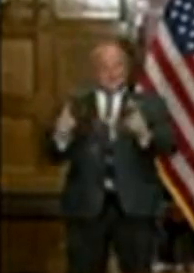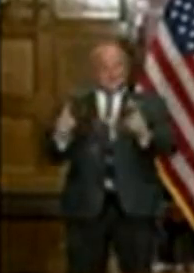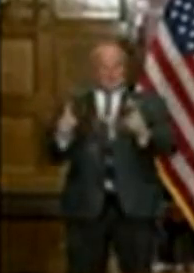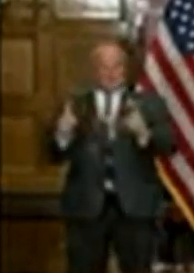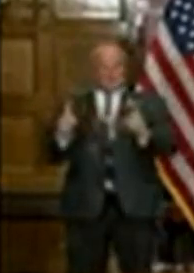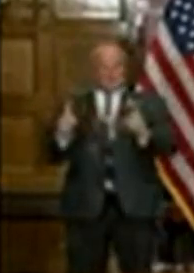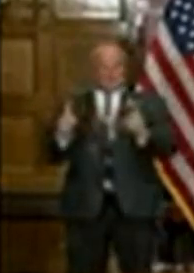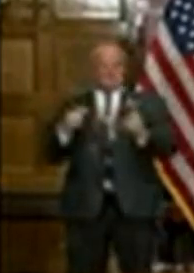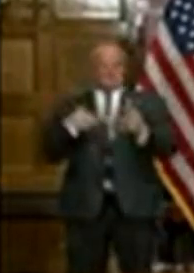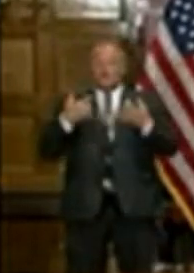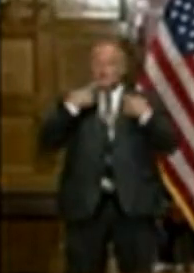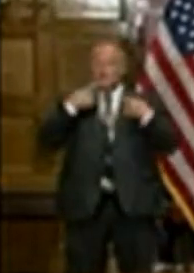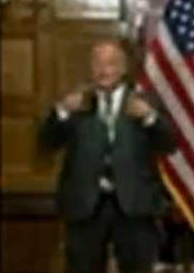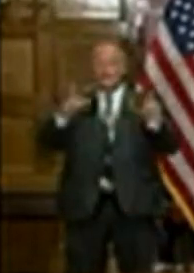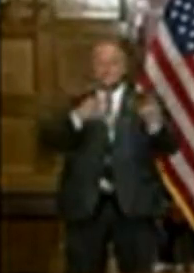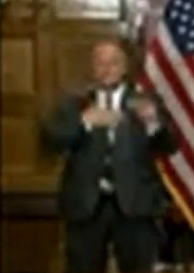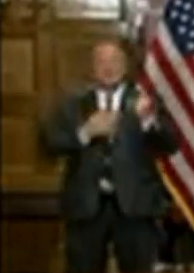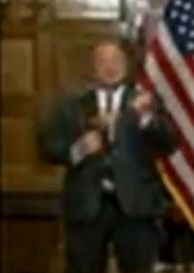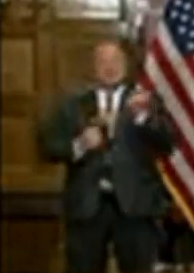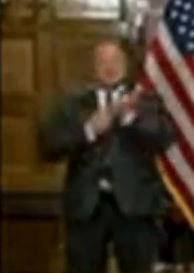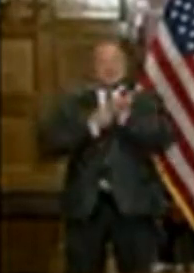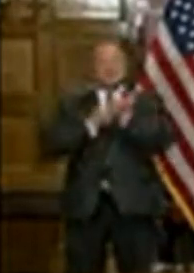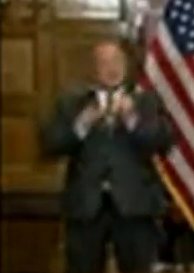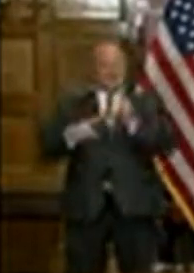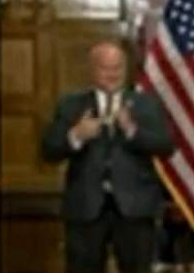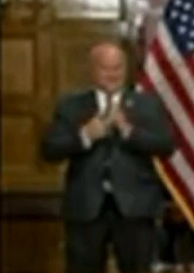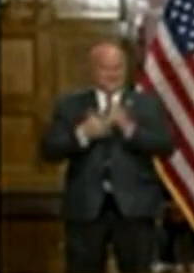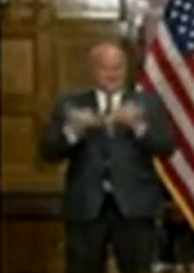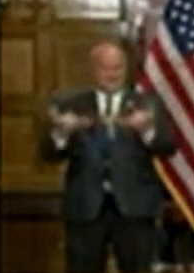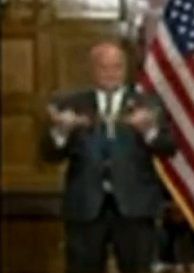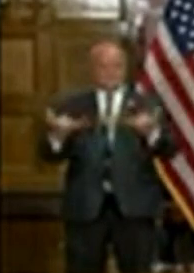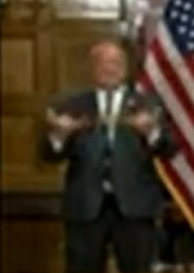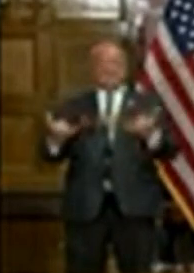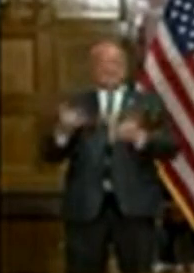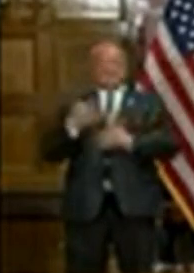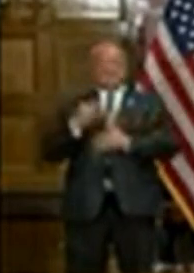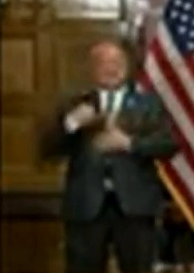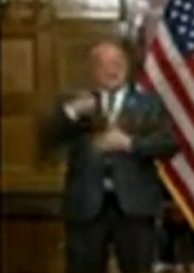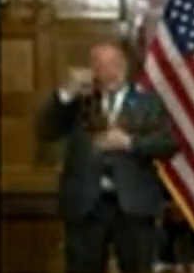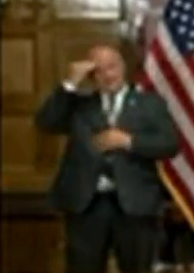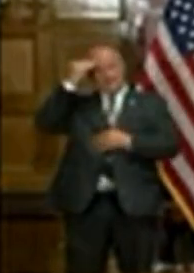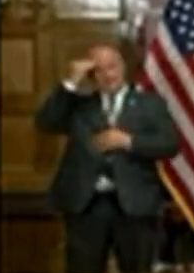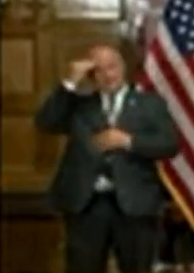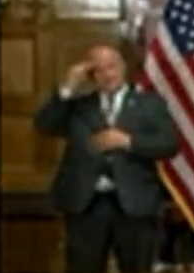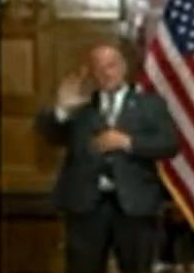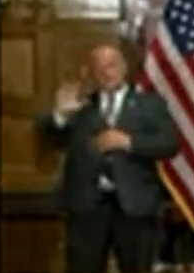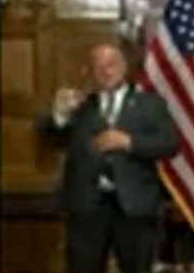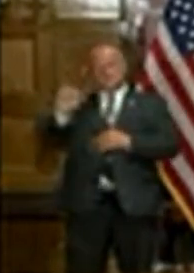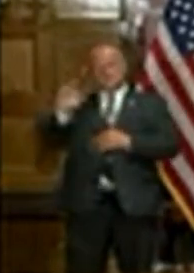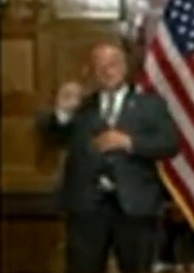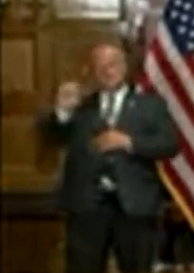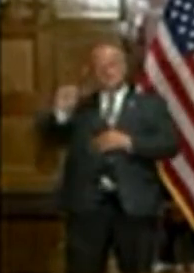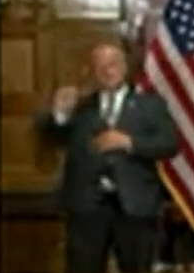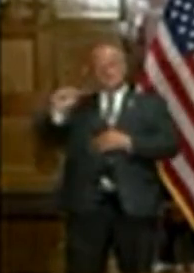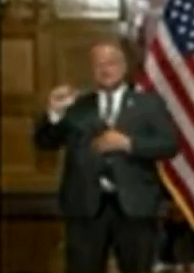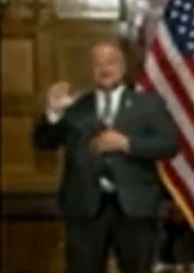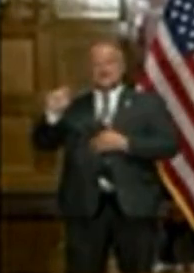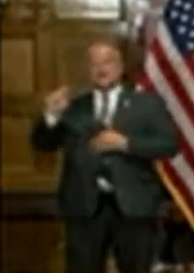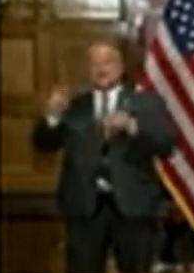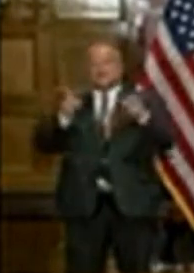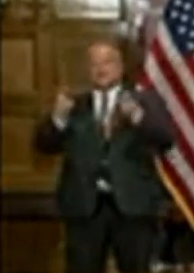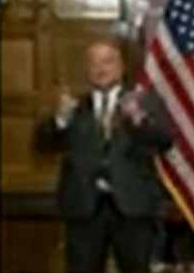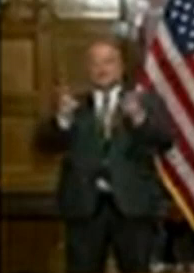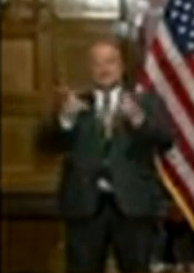Education. I want to announce my support for this today, and I know the CARES Act Steering Committee will be considering